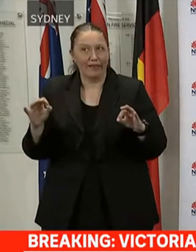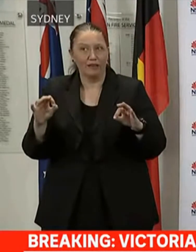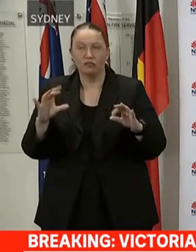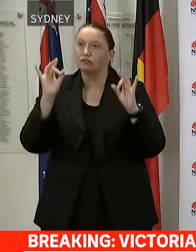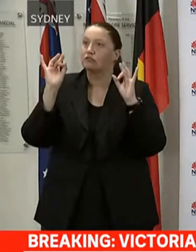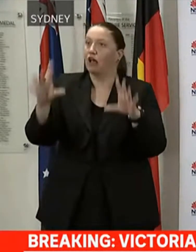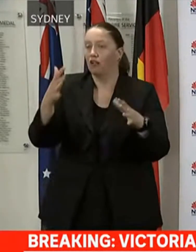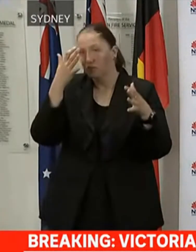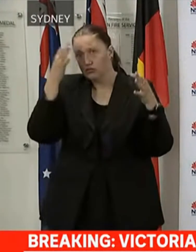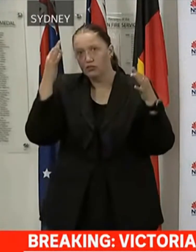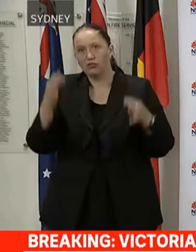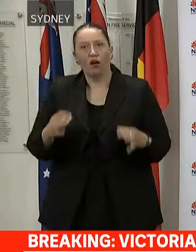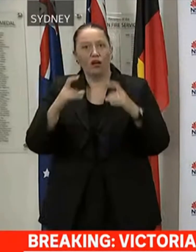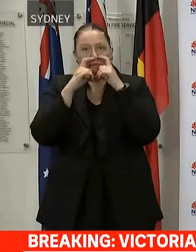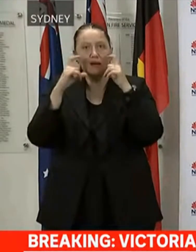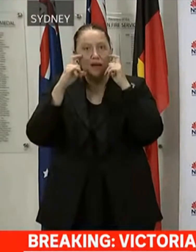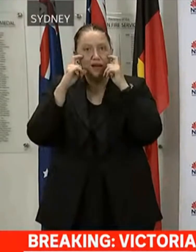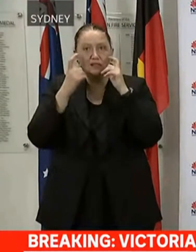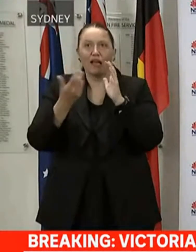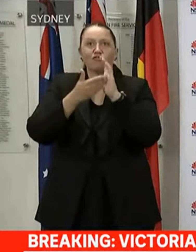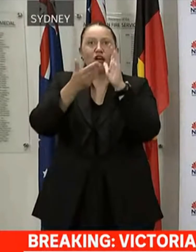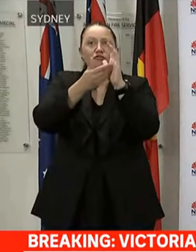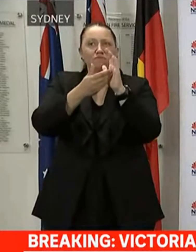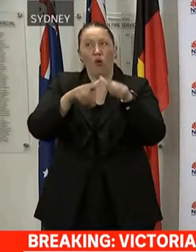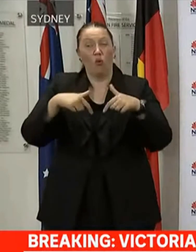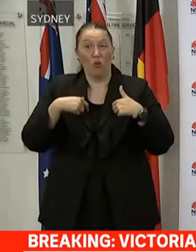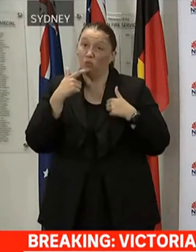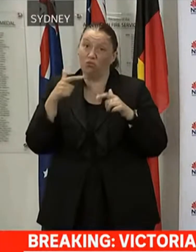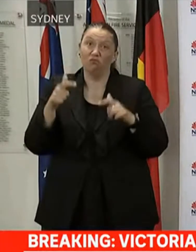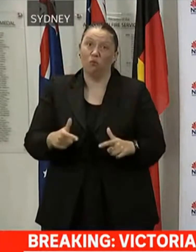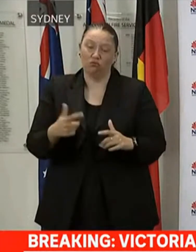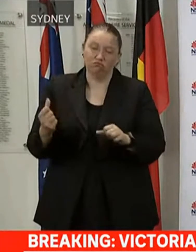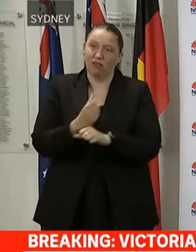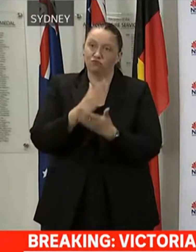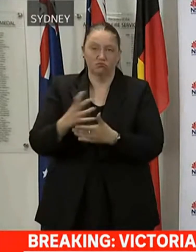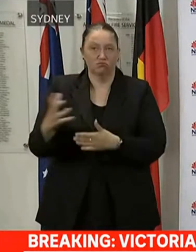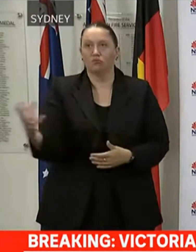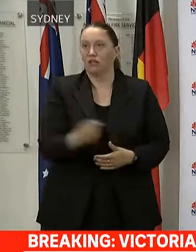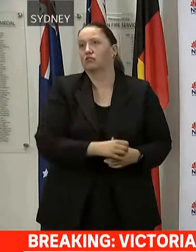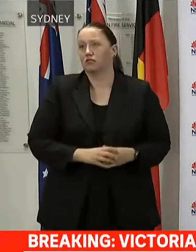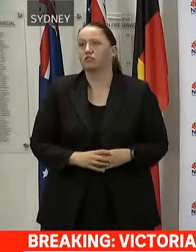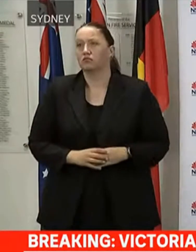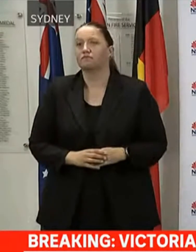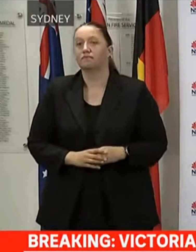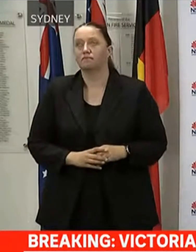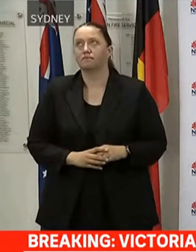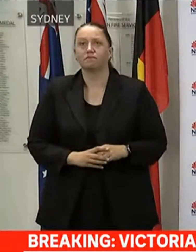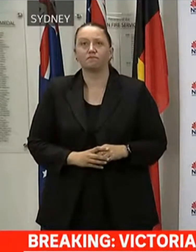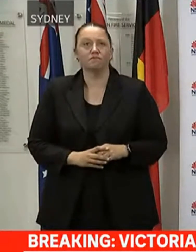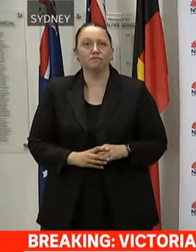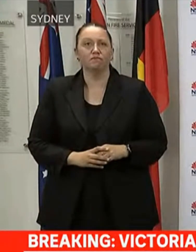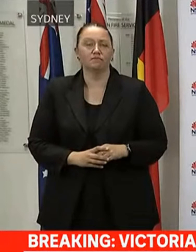consider further measures in which we can increase that uptake. So please know